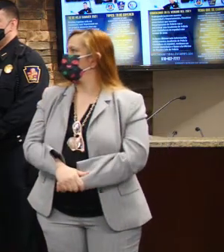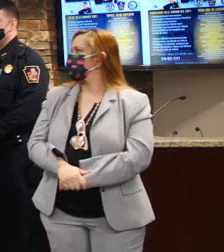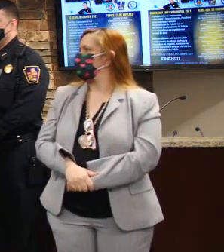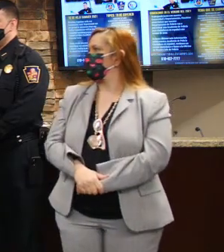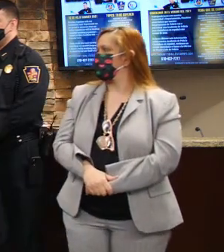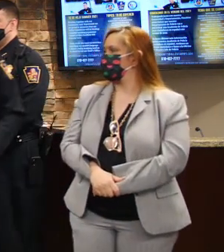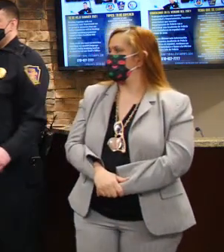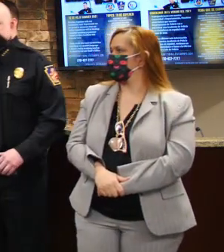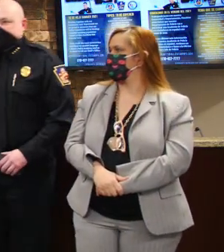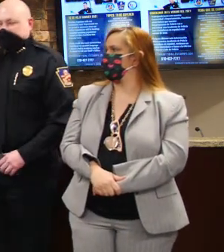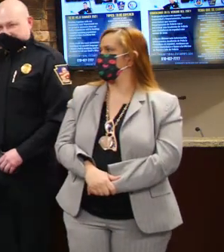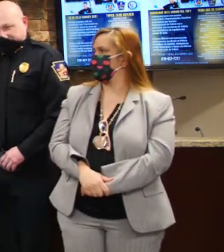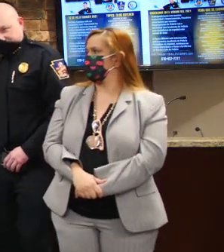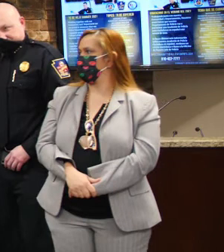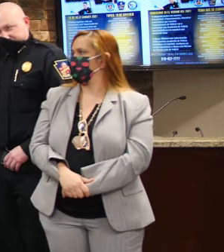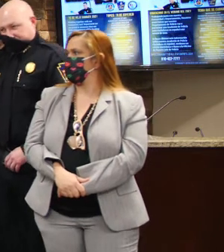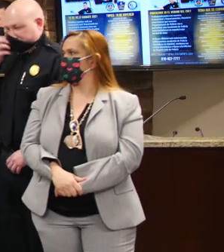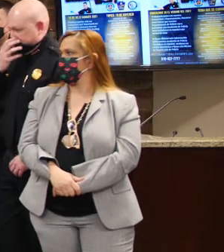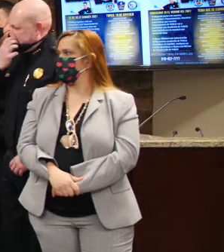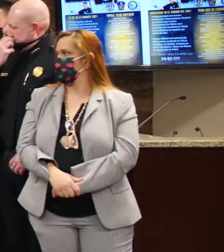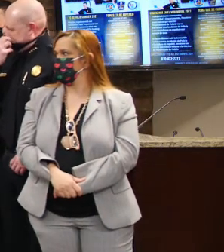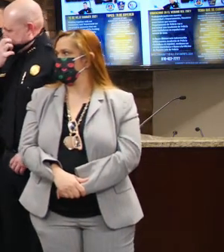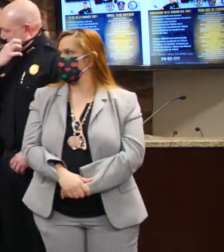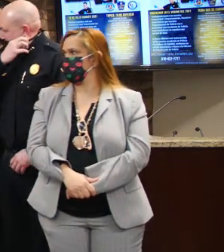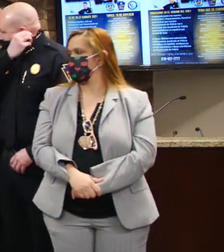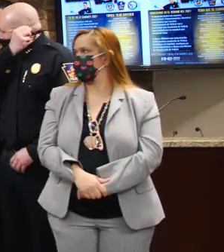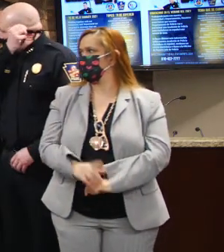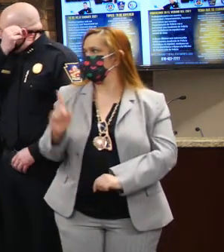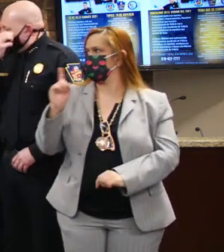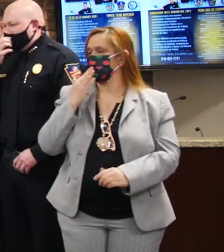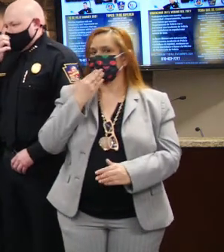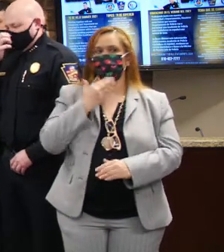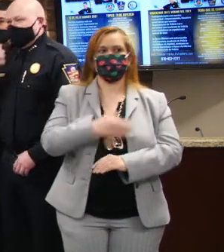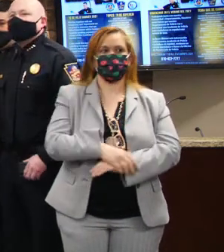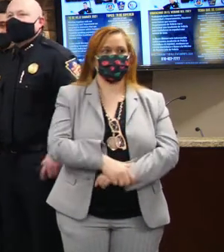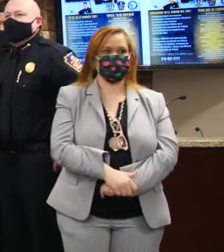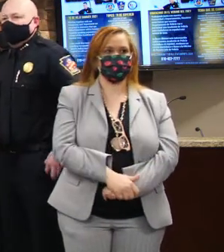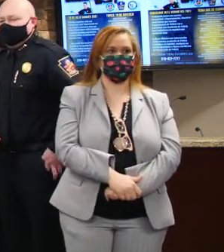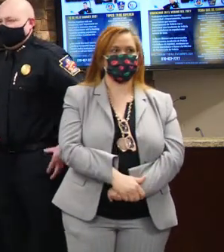Anything else? Okay, thank you for coming. Have a great afternoon and be safe and be well. Take care. Thank you.